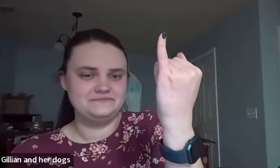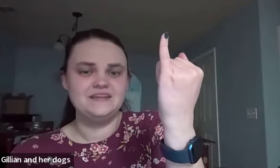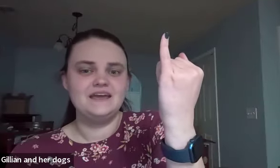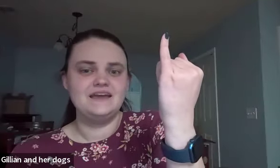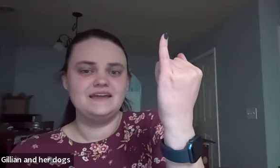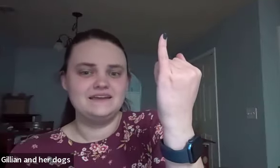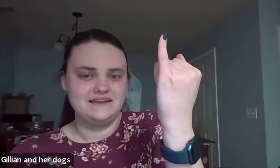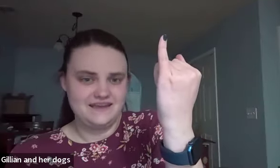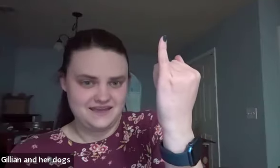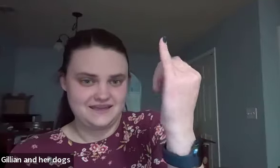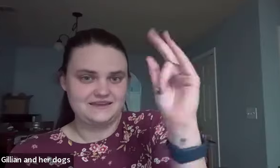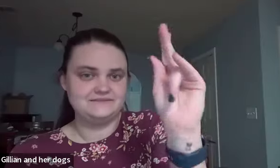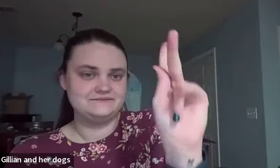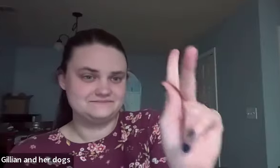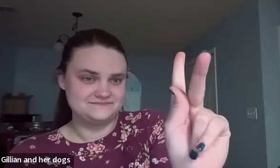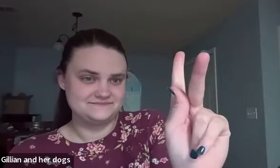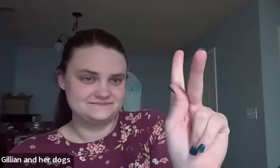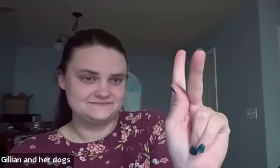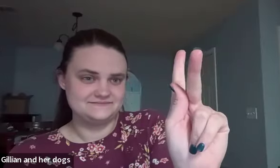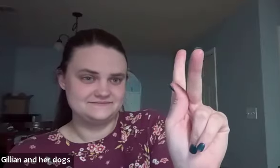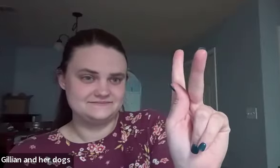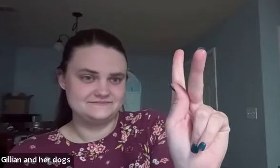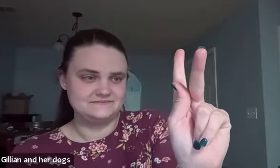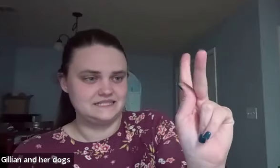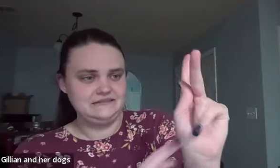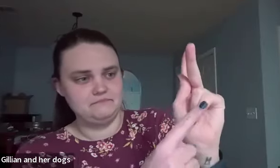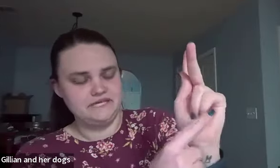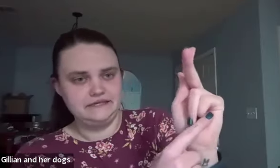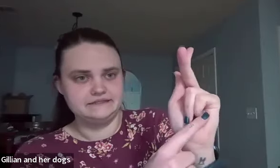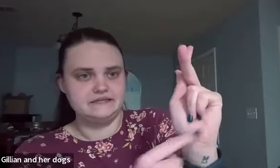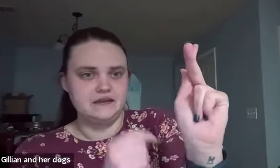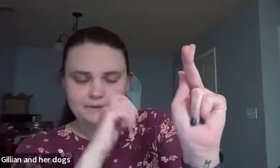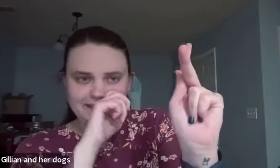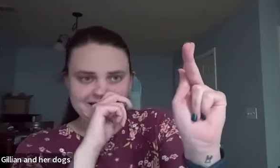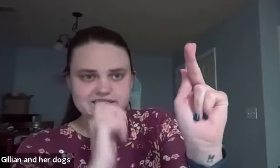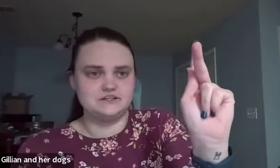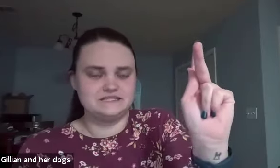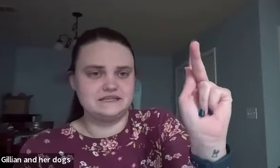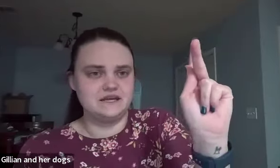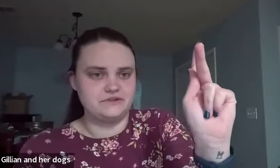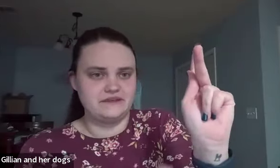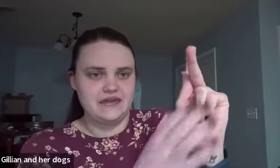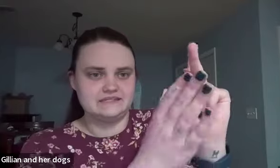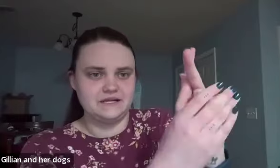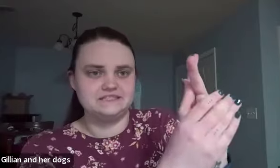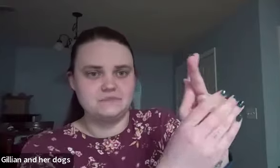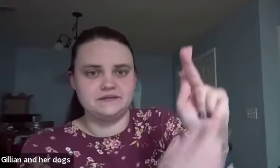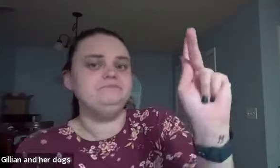mm-hmm, K. I need that pinky to stay down. My pinky likes to start sticking up with the K's. And I'm like, stop it.